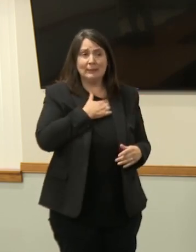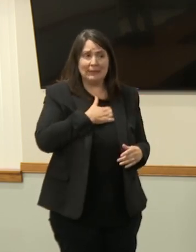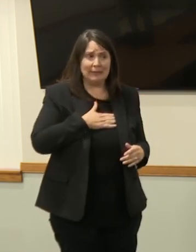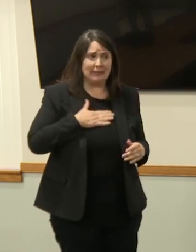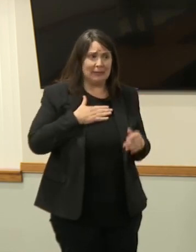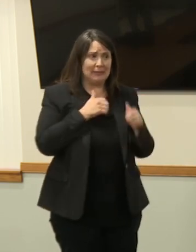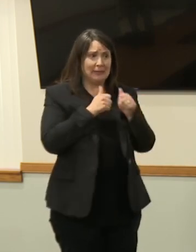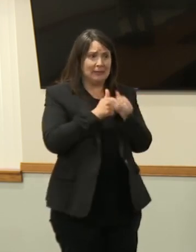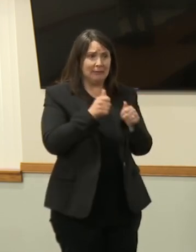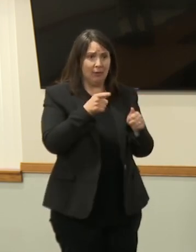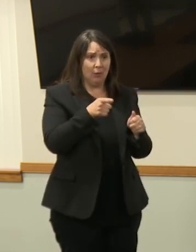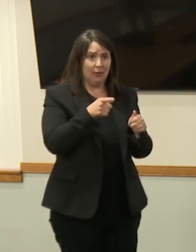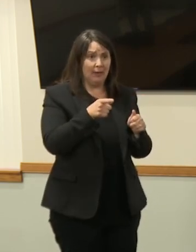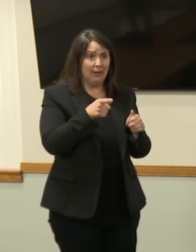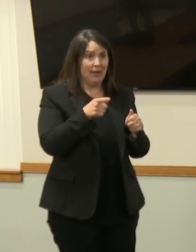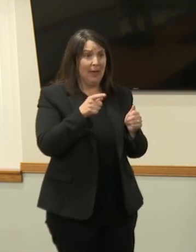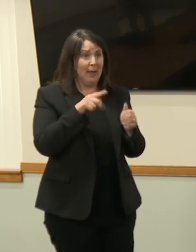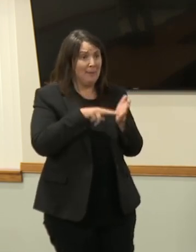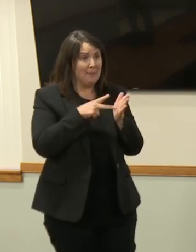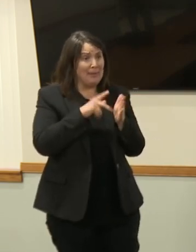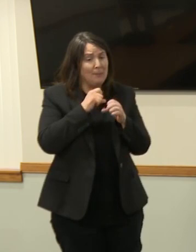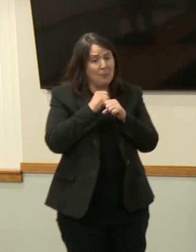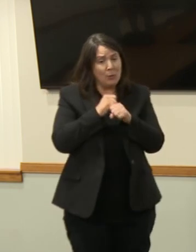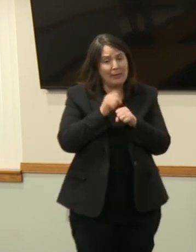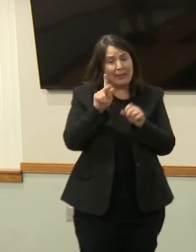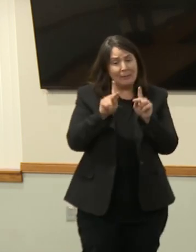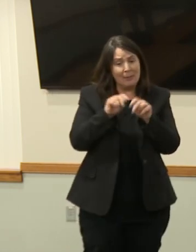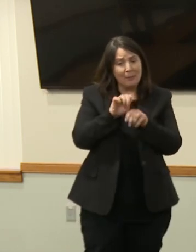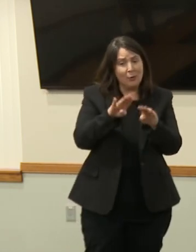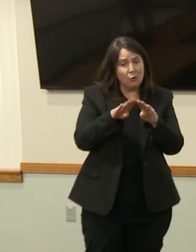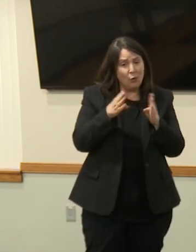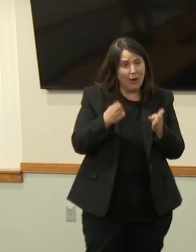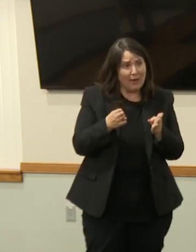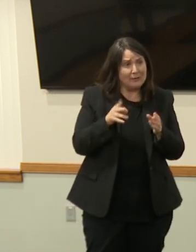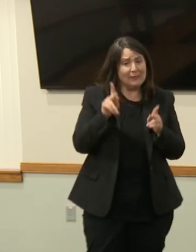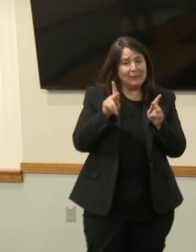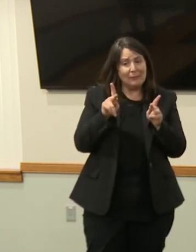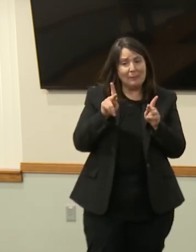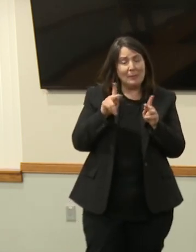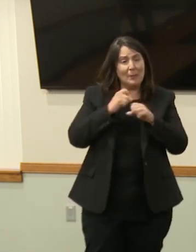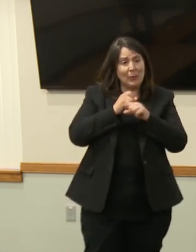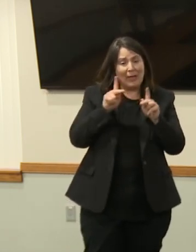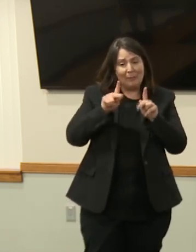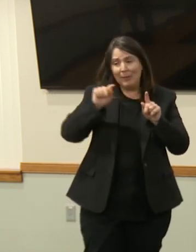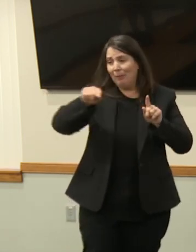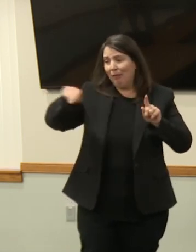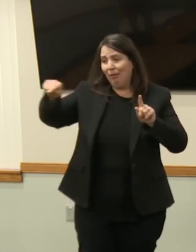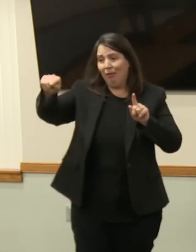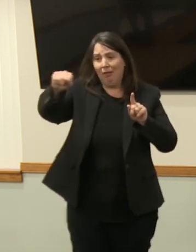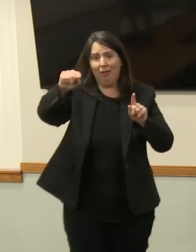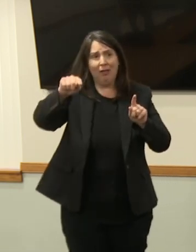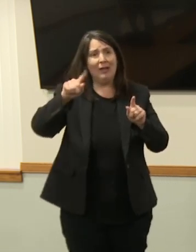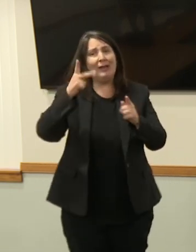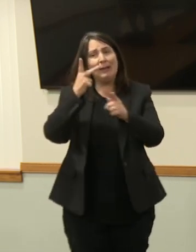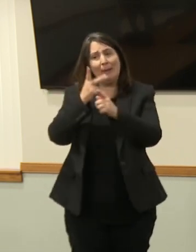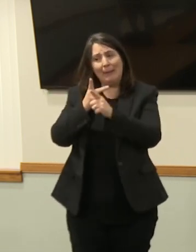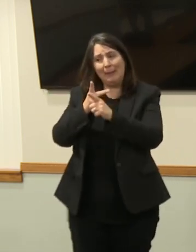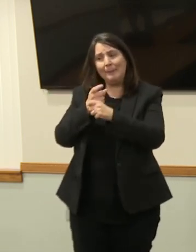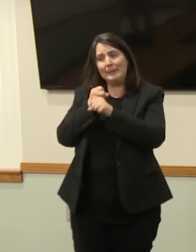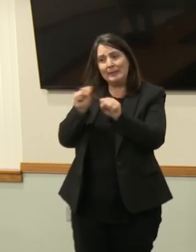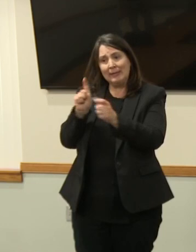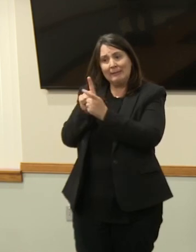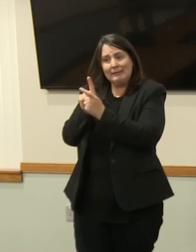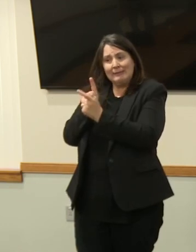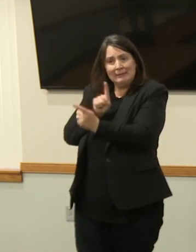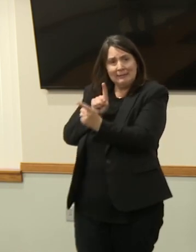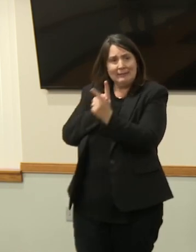it's not that your neighbor's there, it's your household. Anybody outside of your household, you're going to wear a face mask. You're going to practice that social distancing.